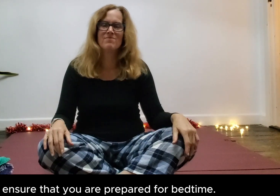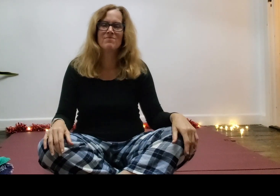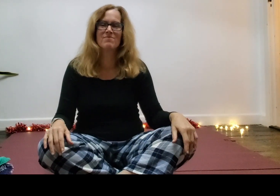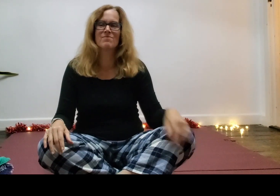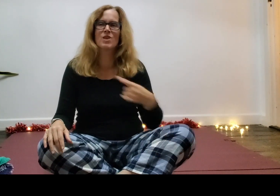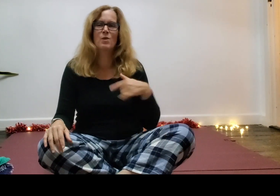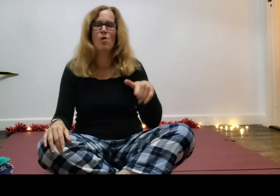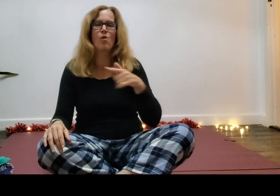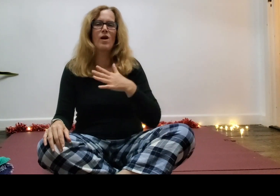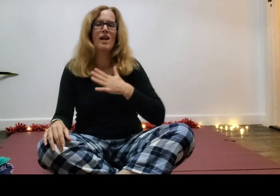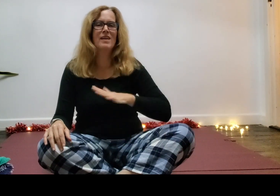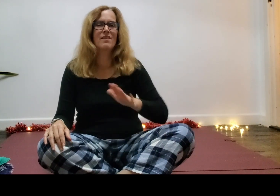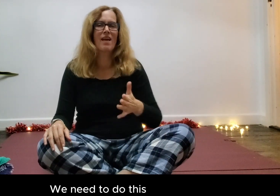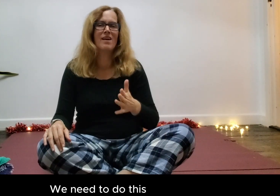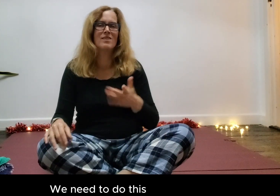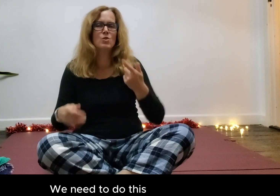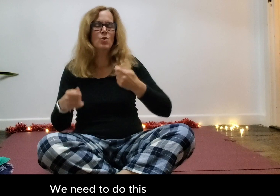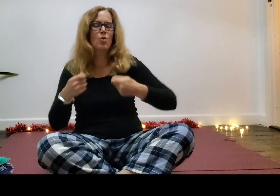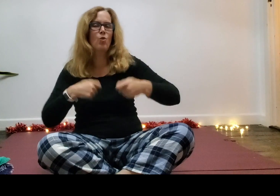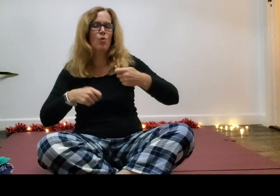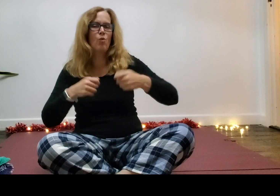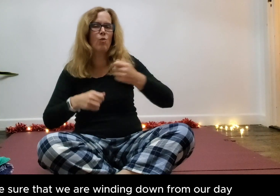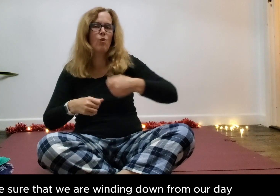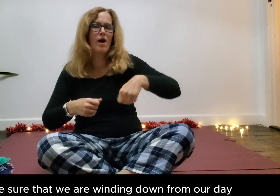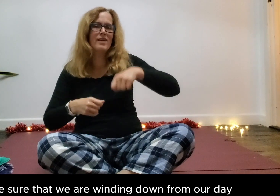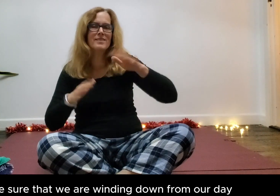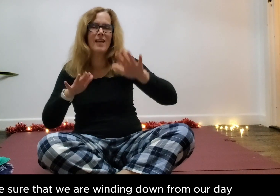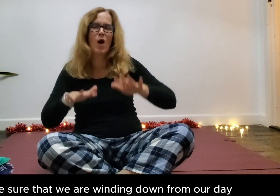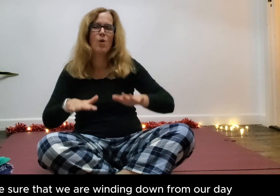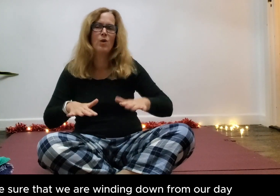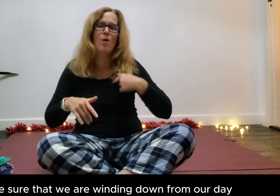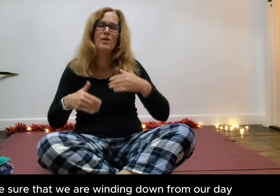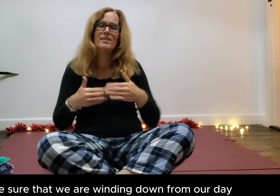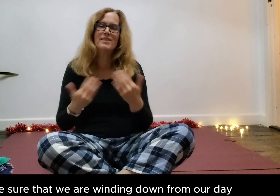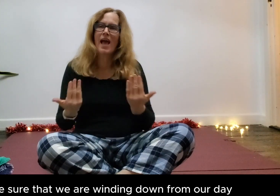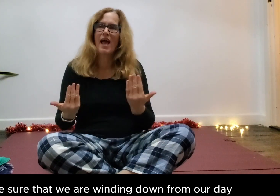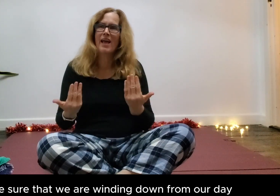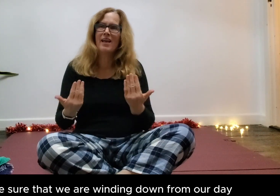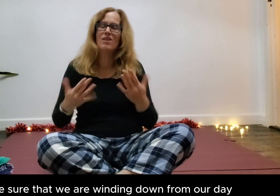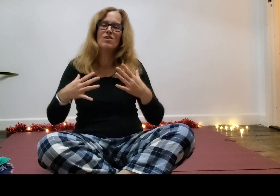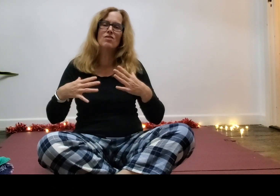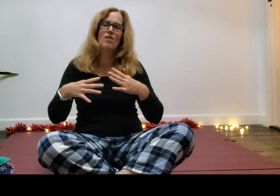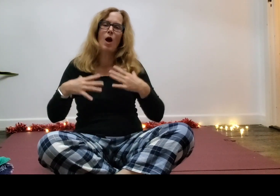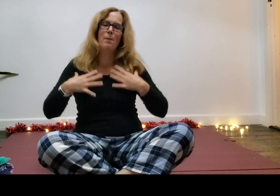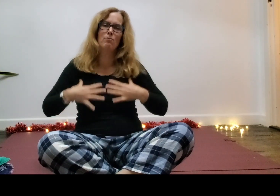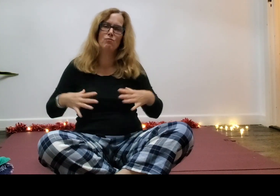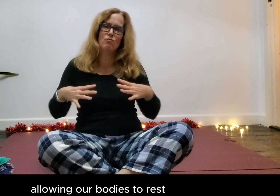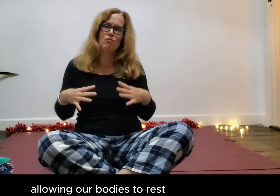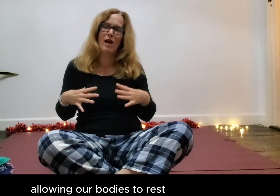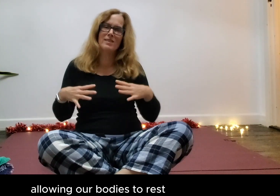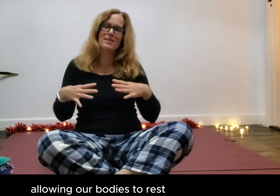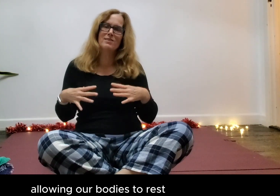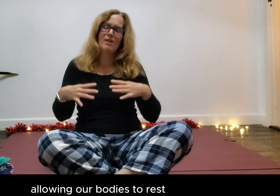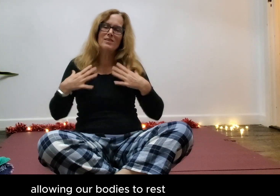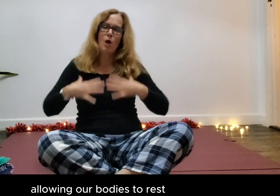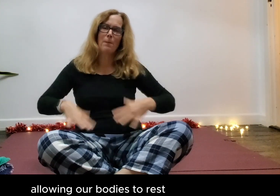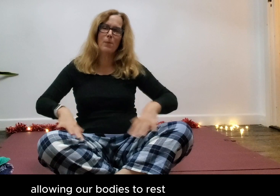bedtime. We need to do this to make sure that we are winding down from our day, allowing our bodies to